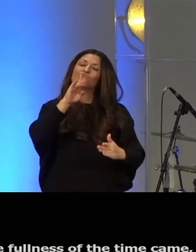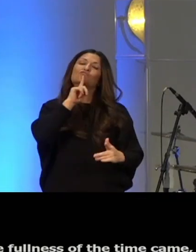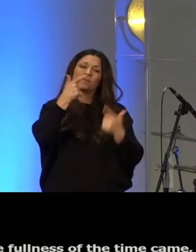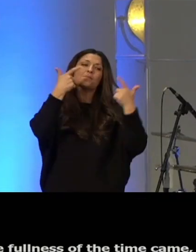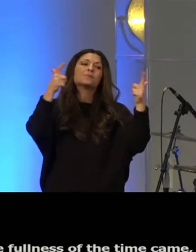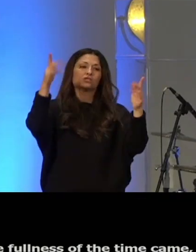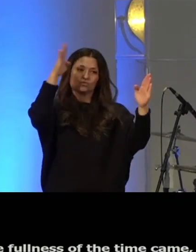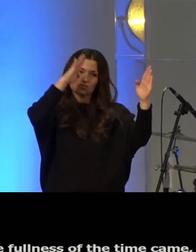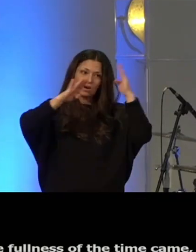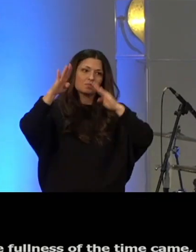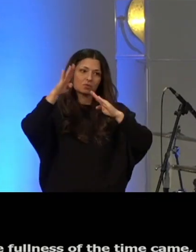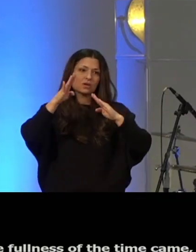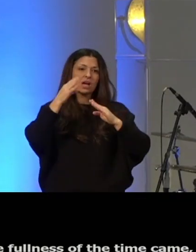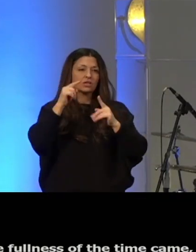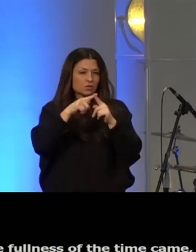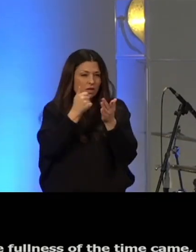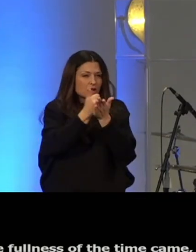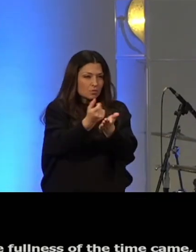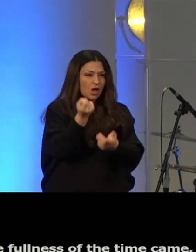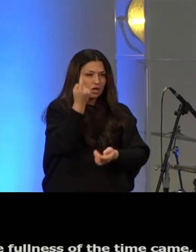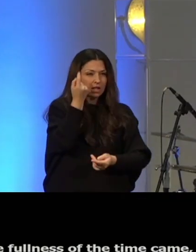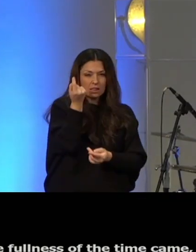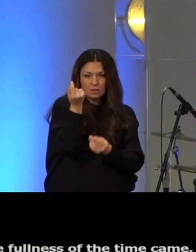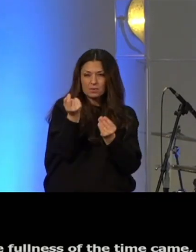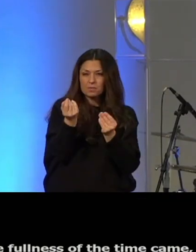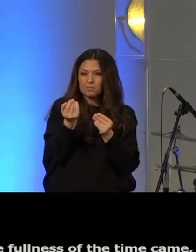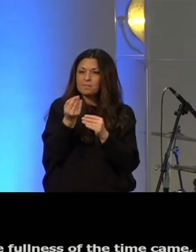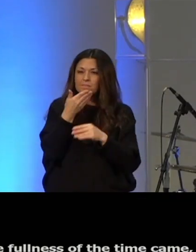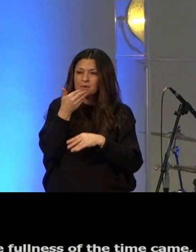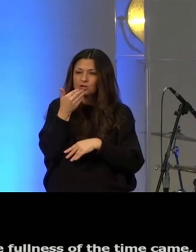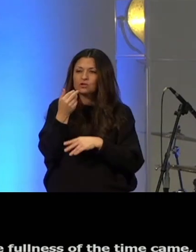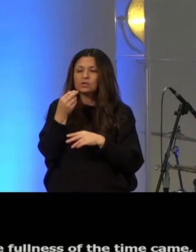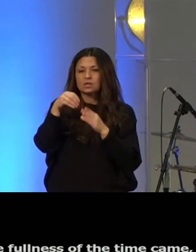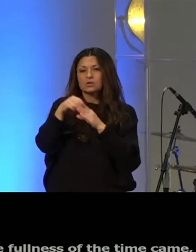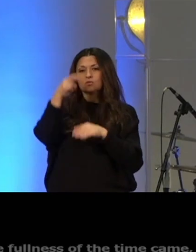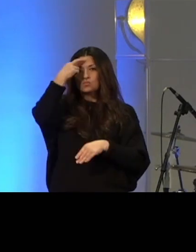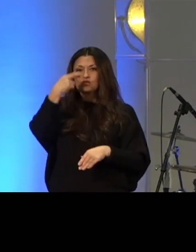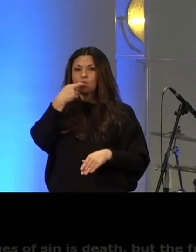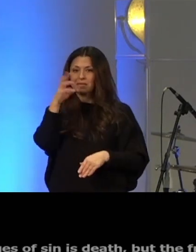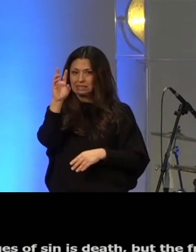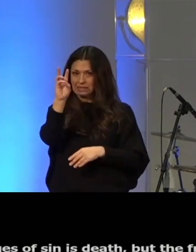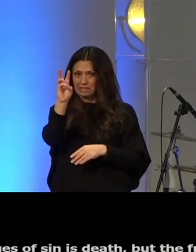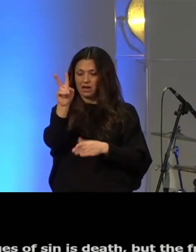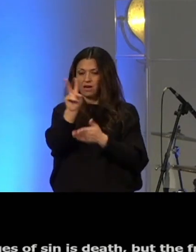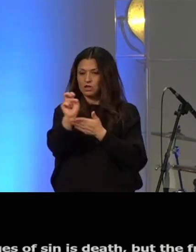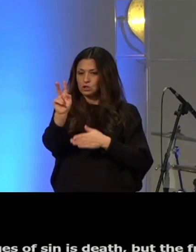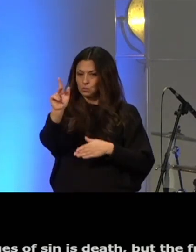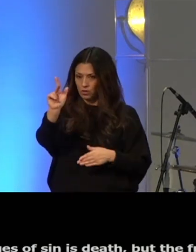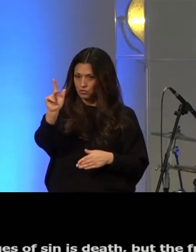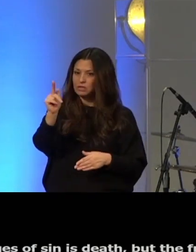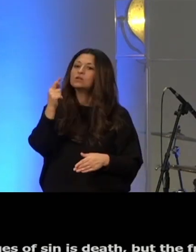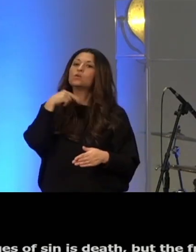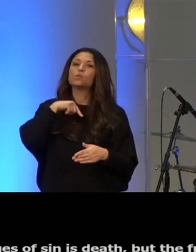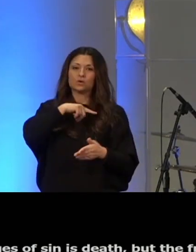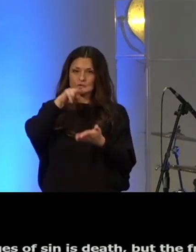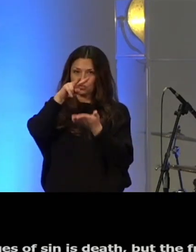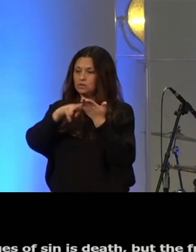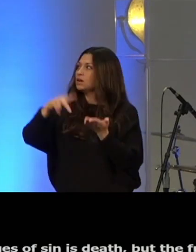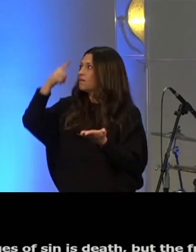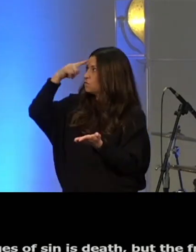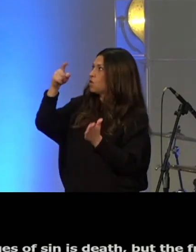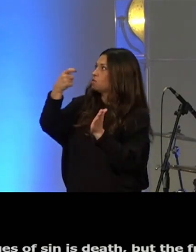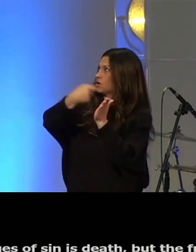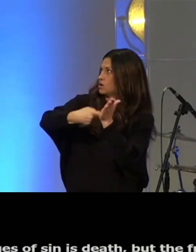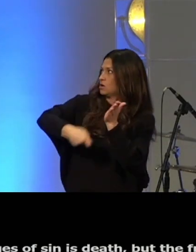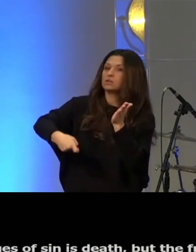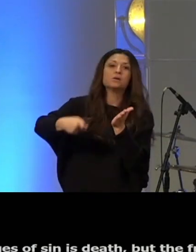trouble. And to help you understand that a little bit more, in Romans 6, verse 23, we read, for the wages of